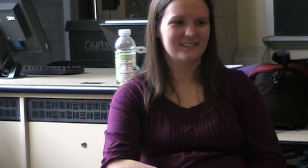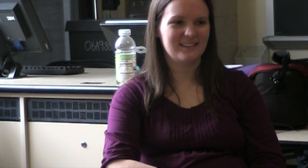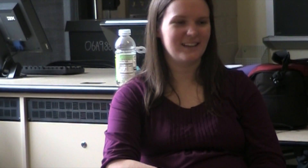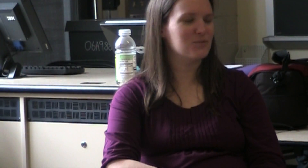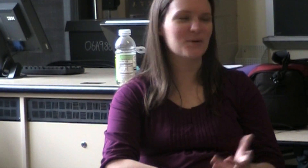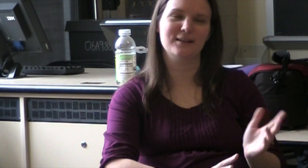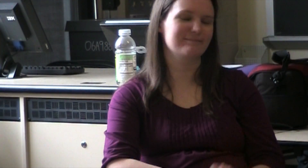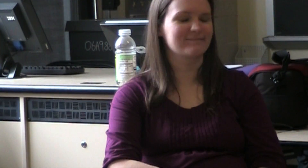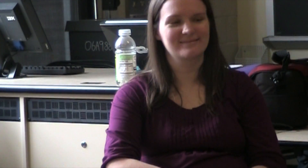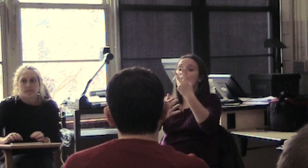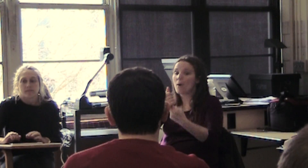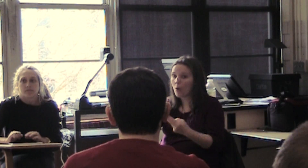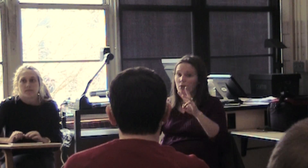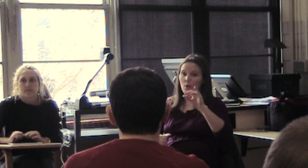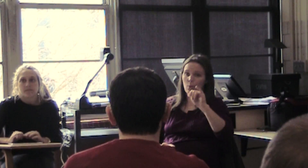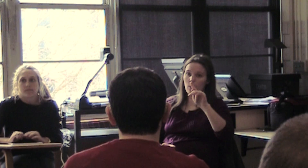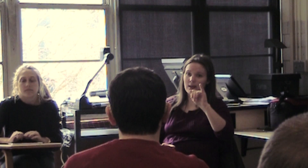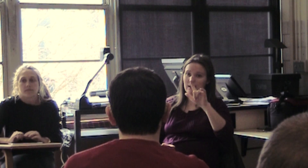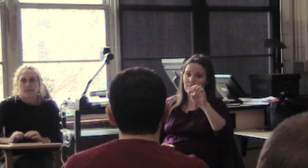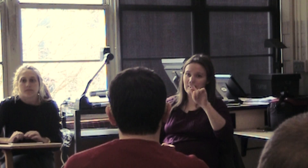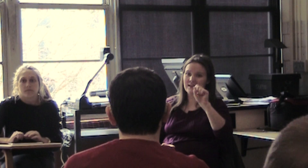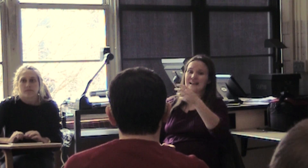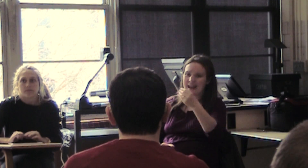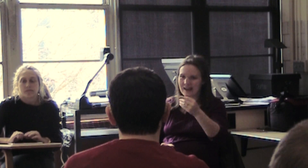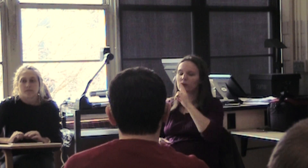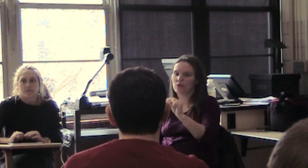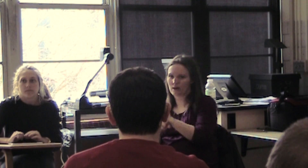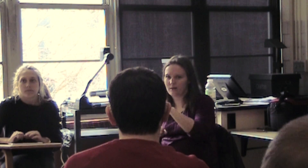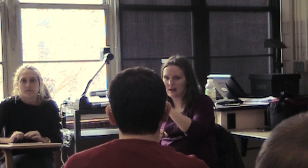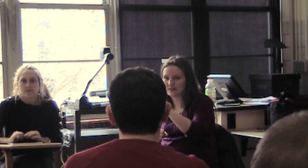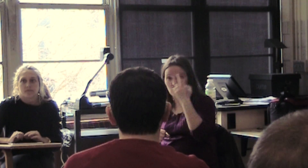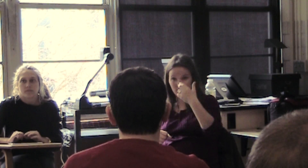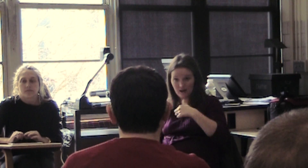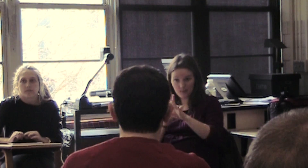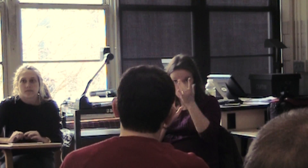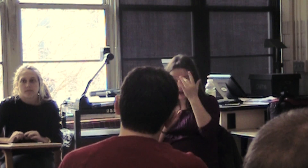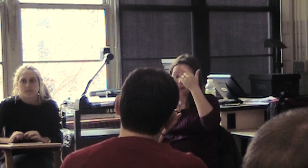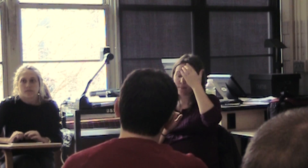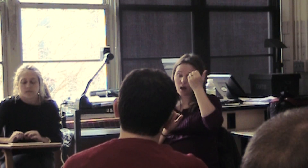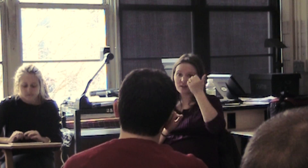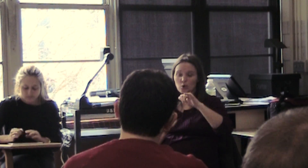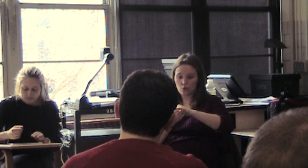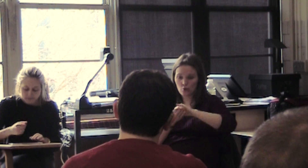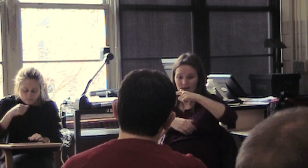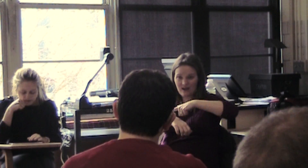because sometimes it can be unsettling for them to just have somebody sitting there using a language they don't